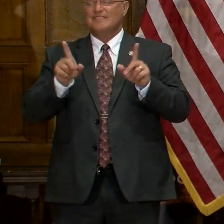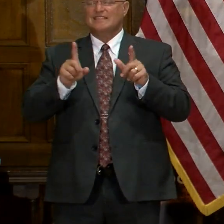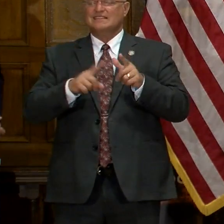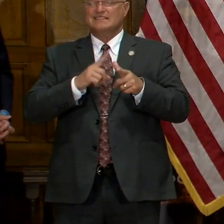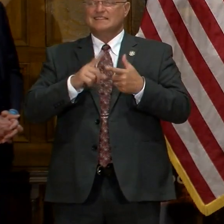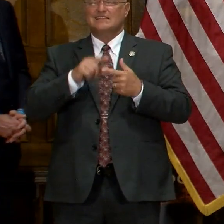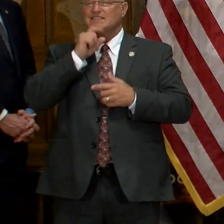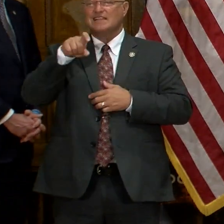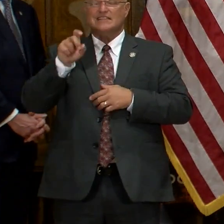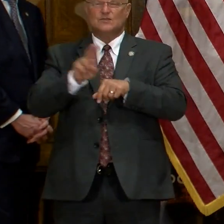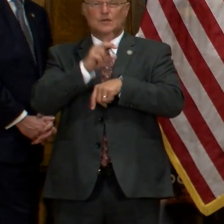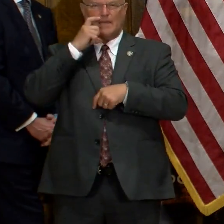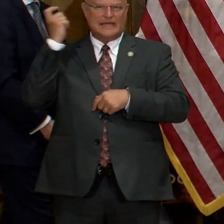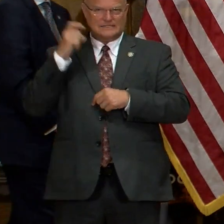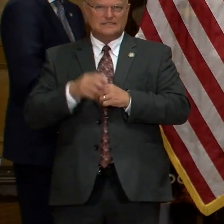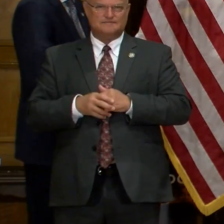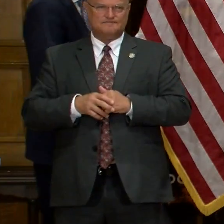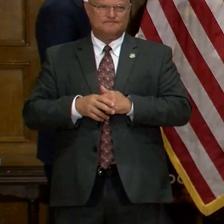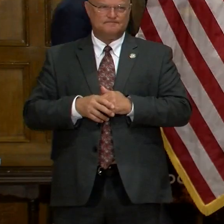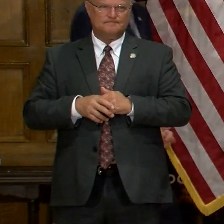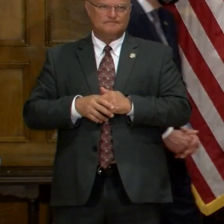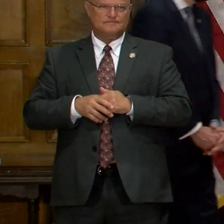no need to wear a mask.